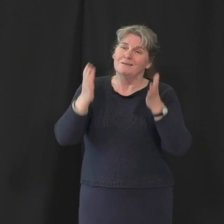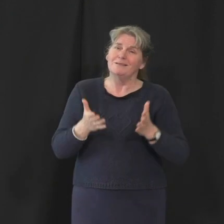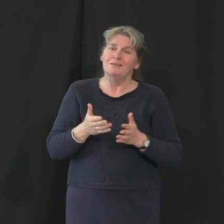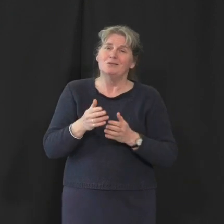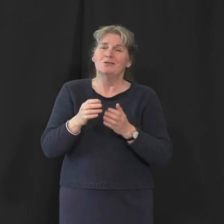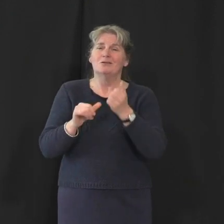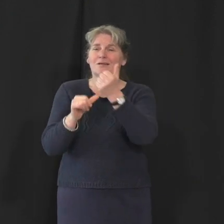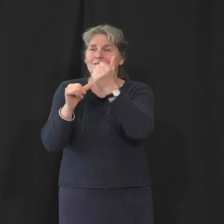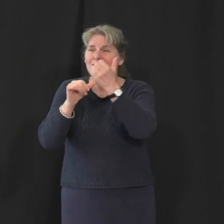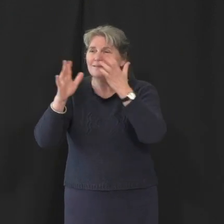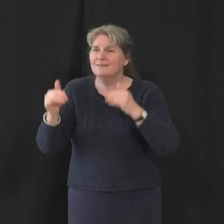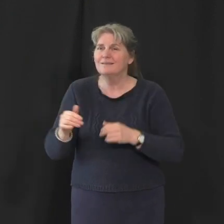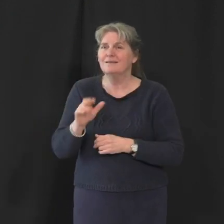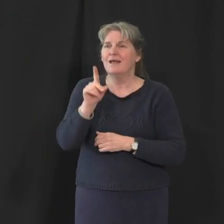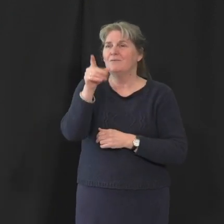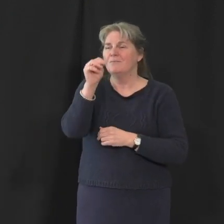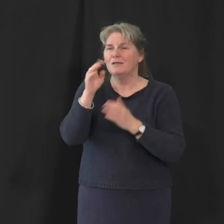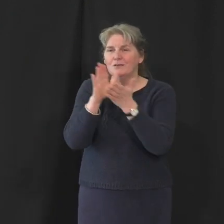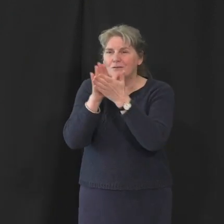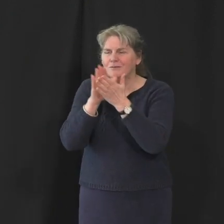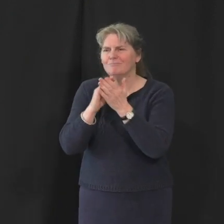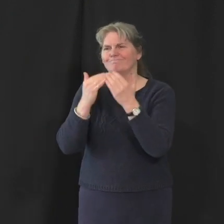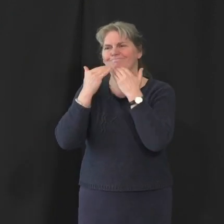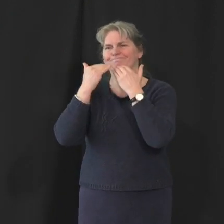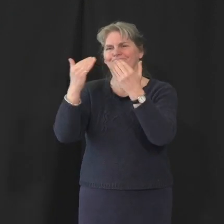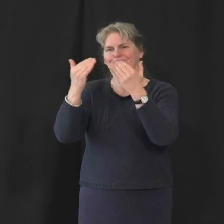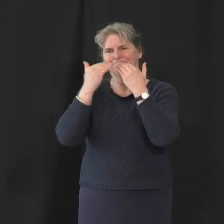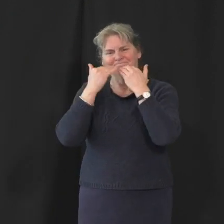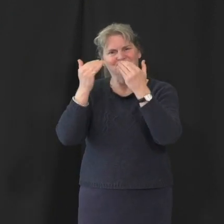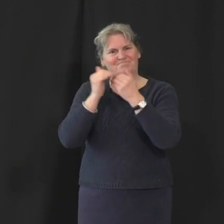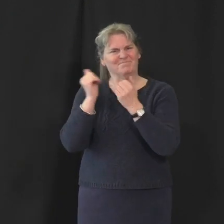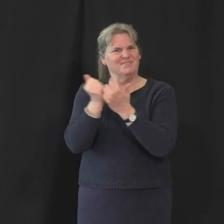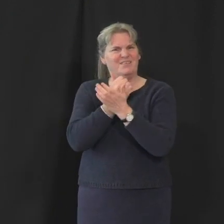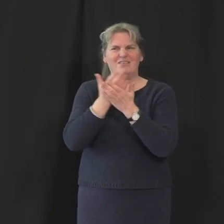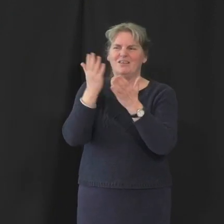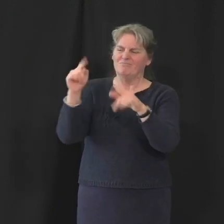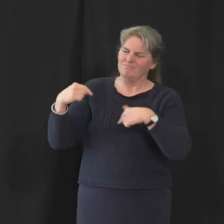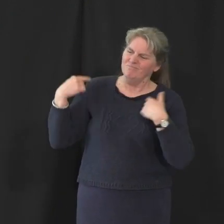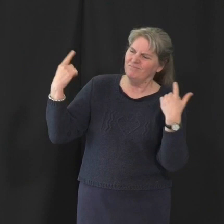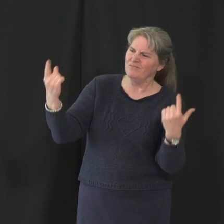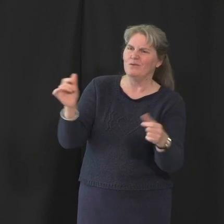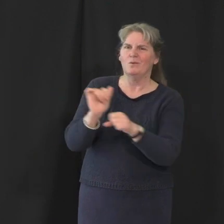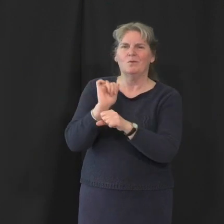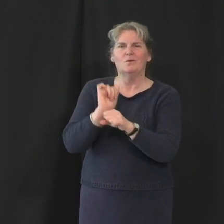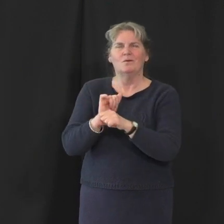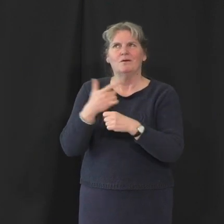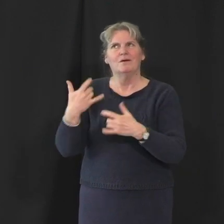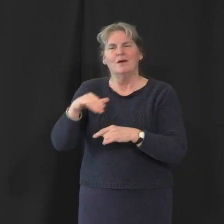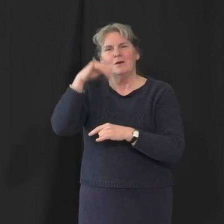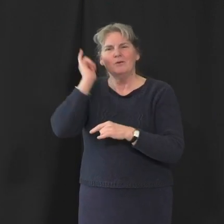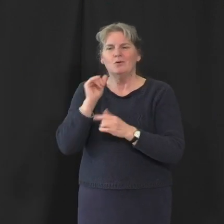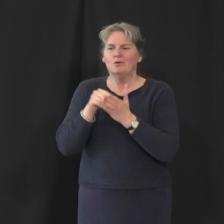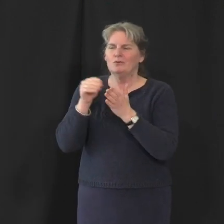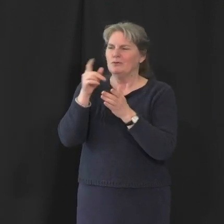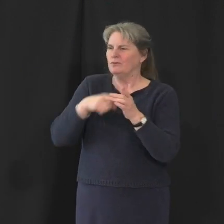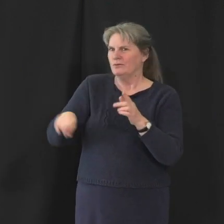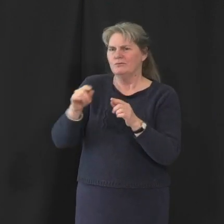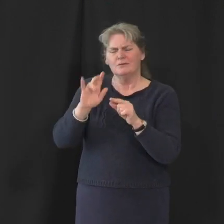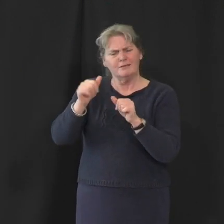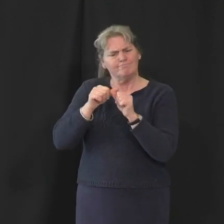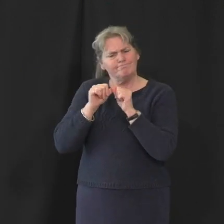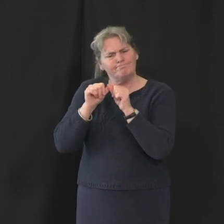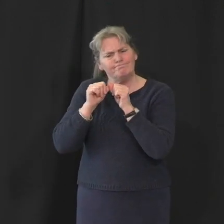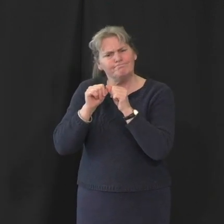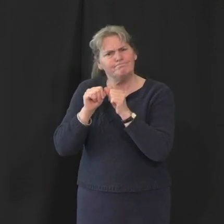educational assistants, administrators, thank you very much for all of your hard work to ensure that Yukon students can